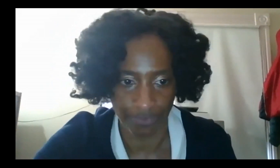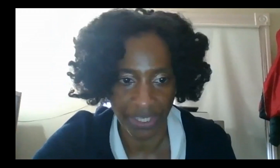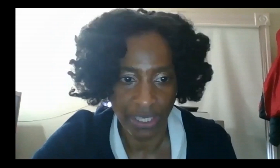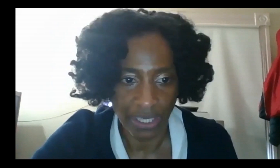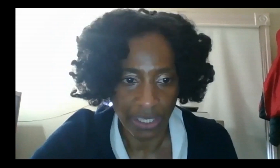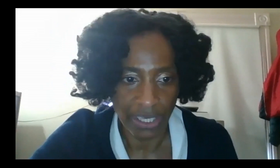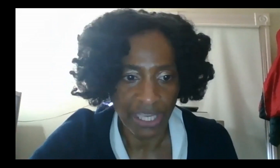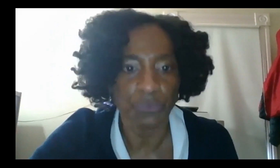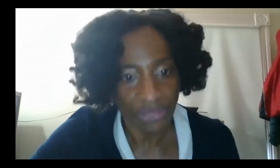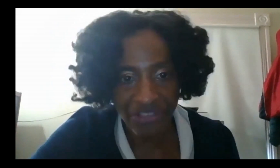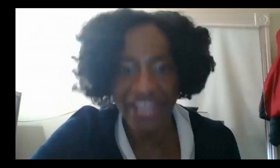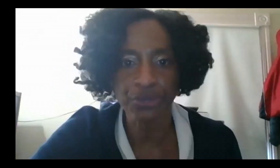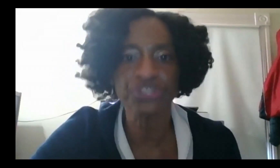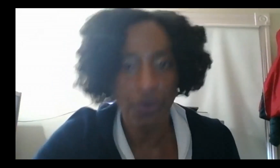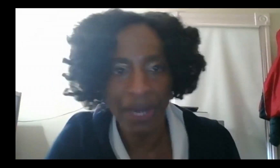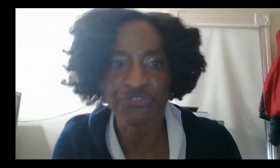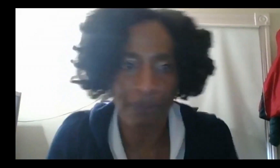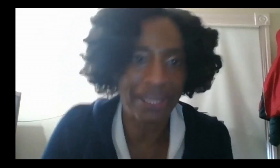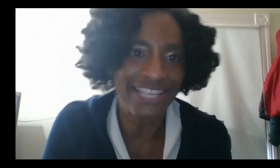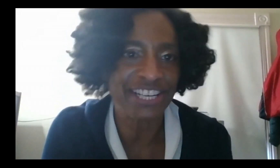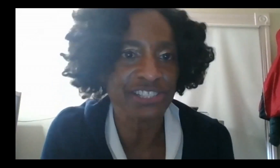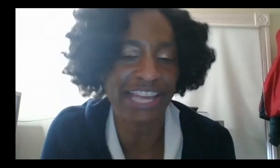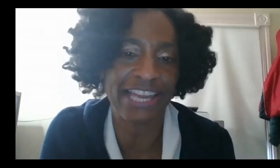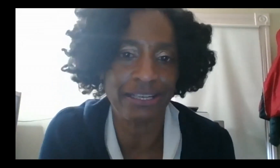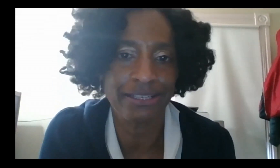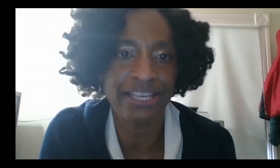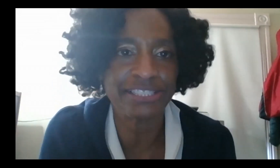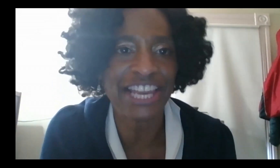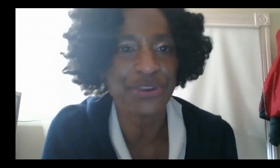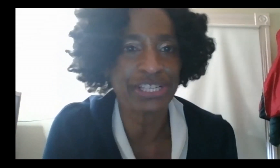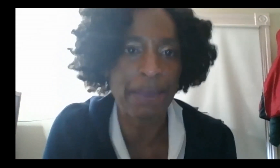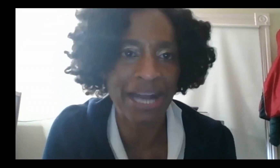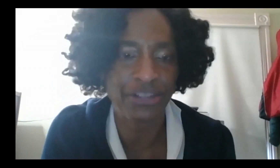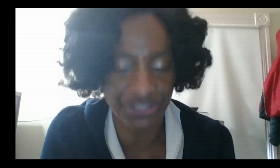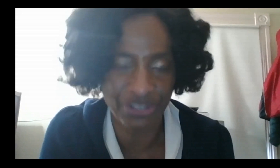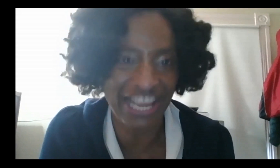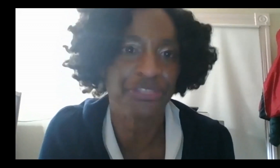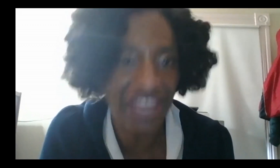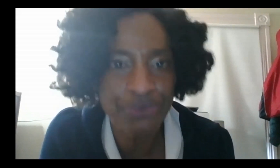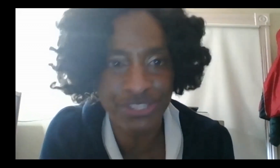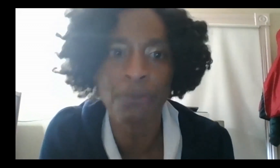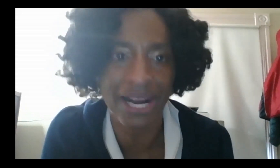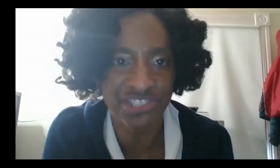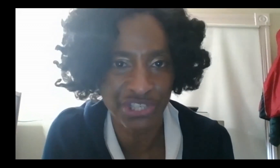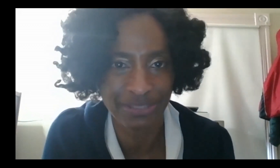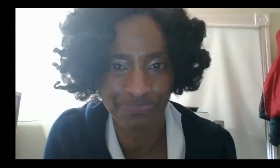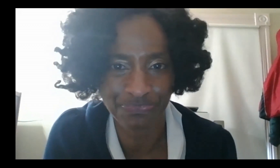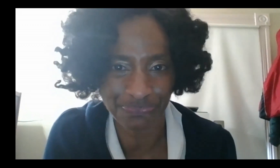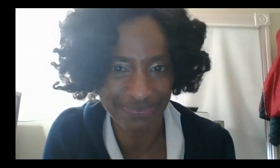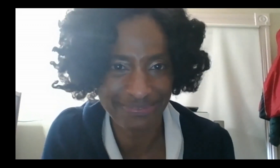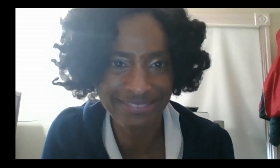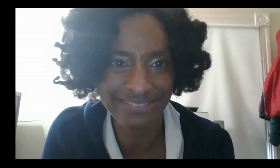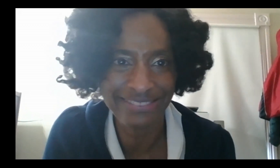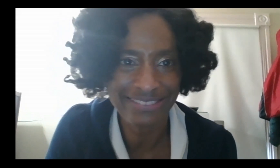week. And we thank you so much for being here today and taking your time out of your day. Thank you so much.